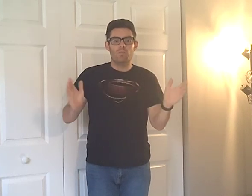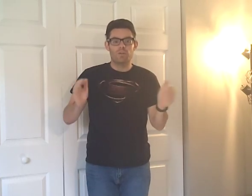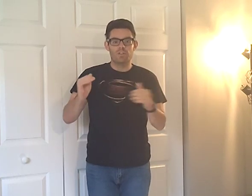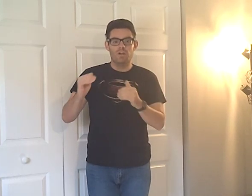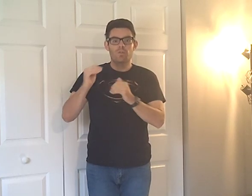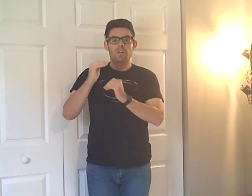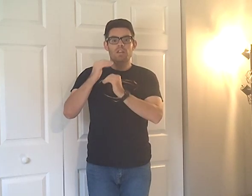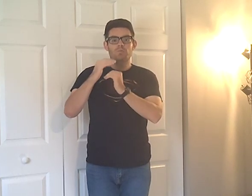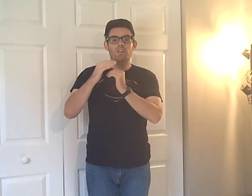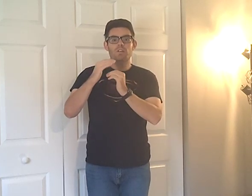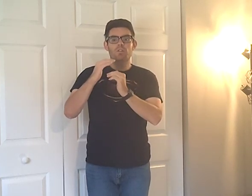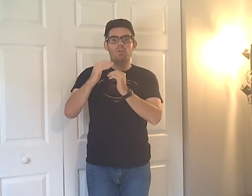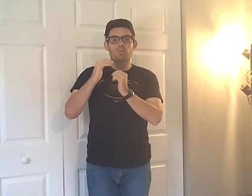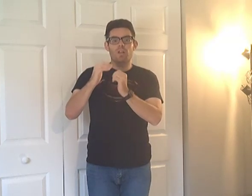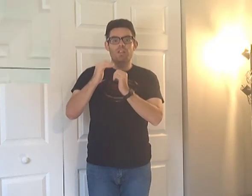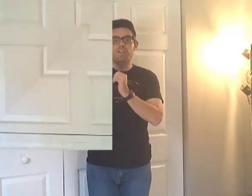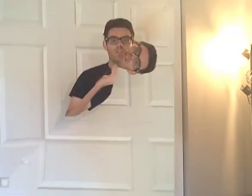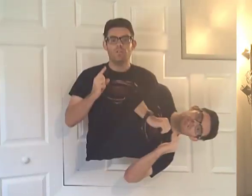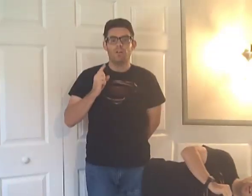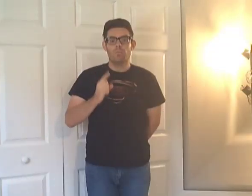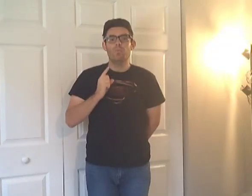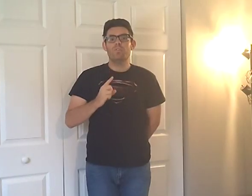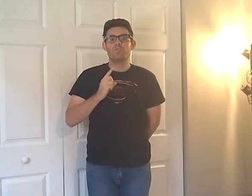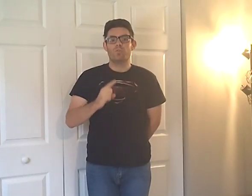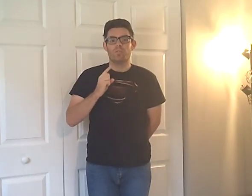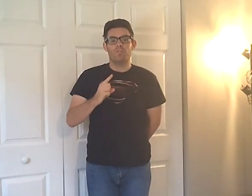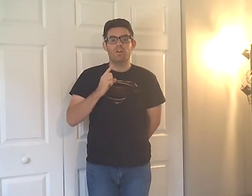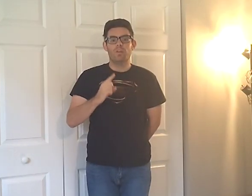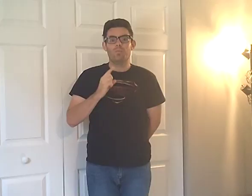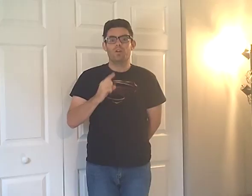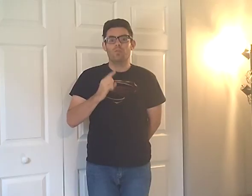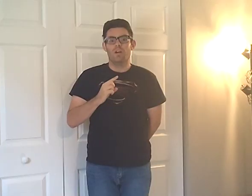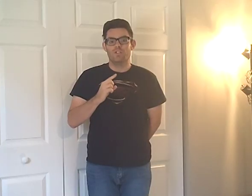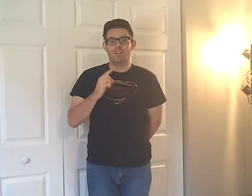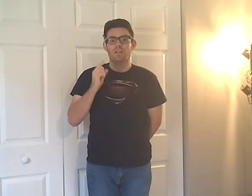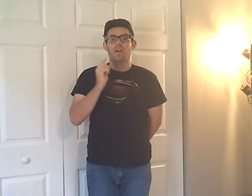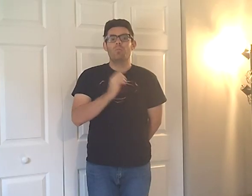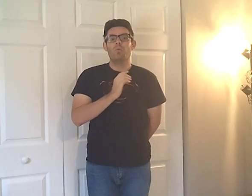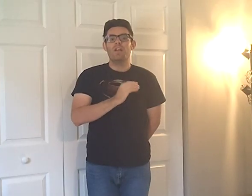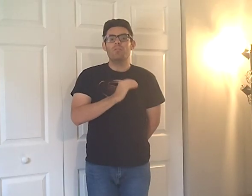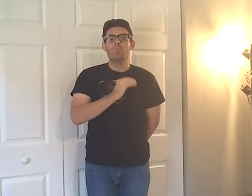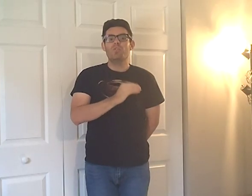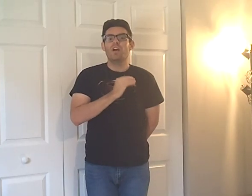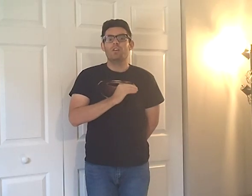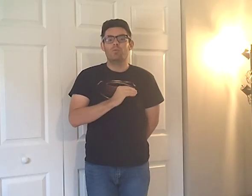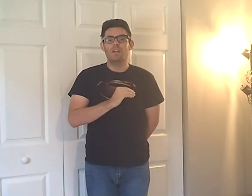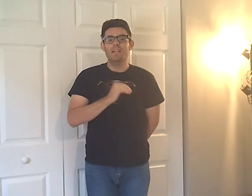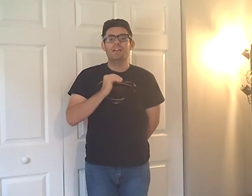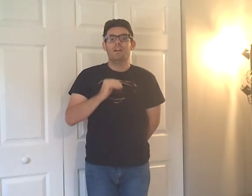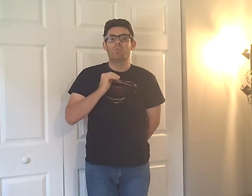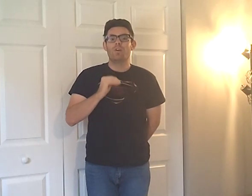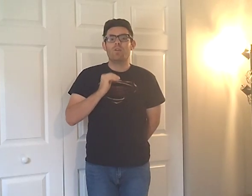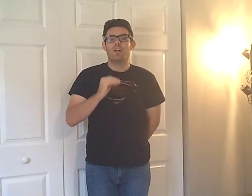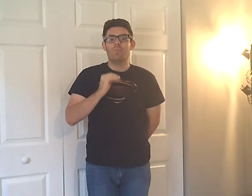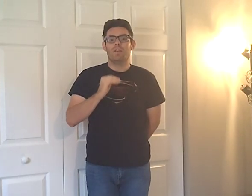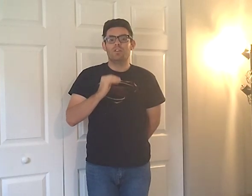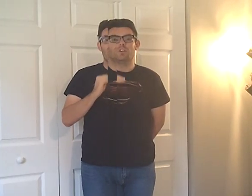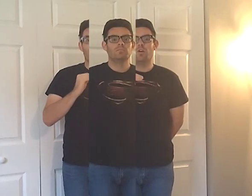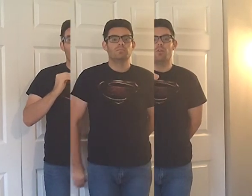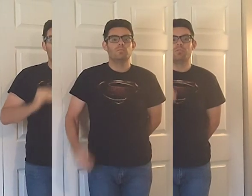works. So it's really good overall, I think. So now, the moment of truth, the very important question. What would I give the movie out of 20, and would I recommend it to you all? Well,